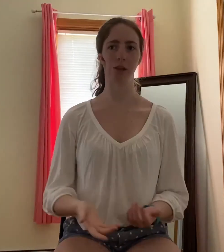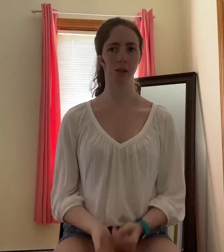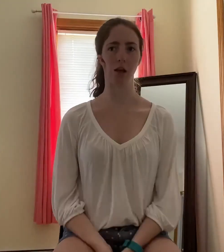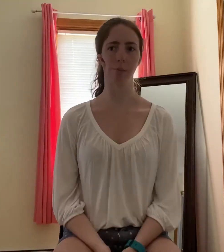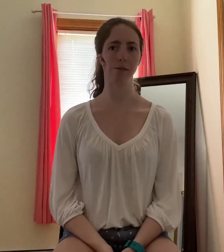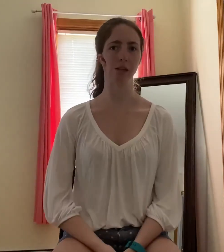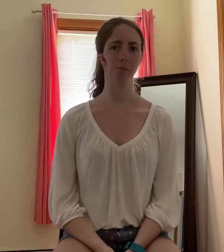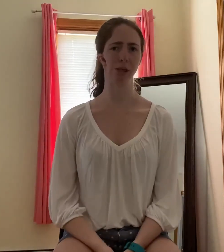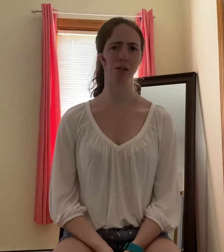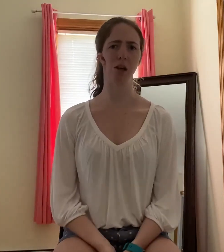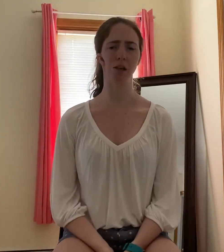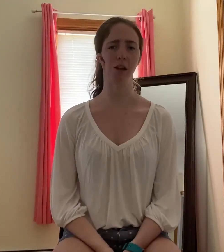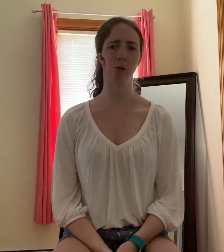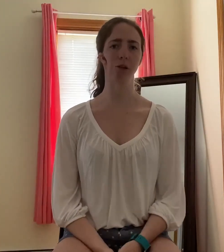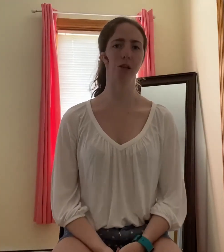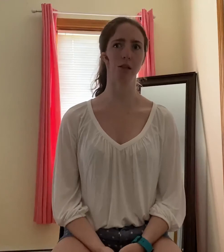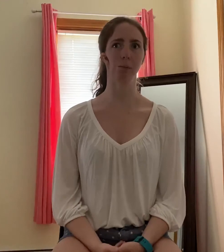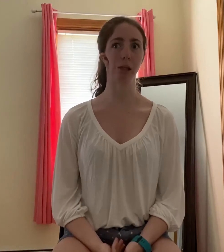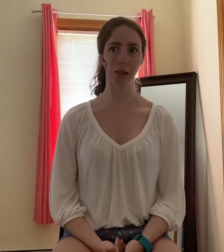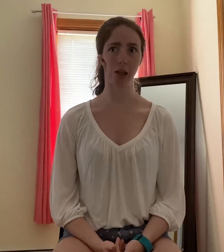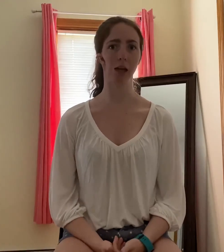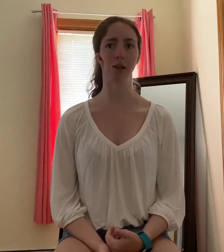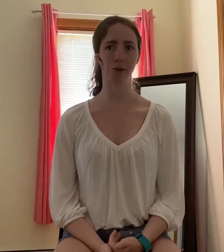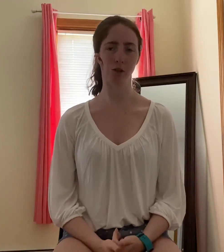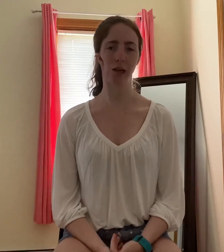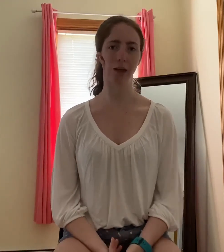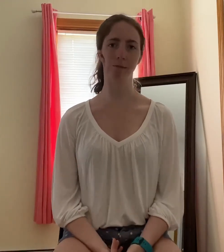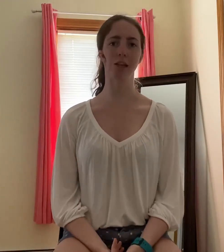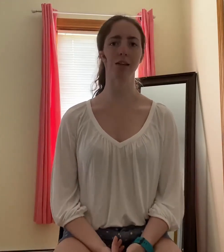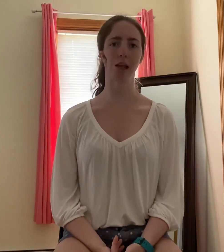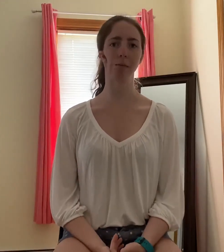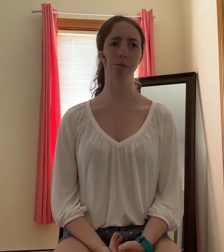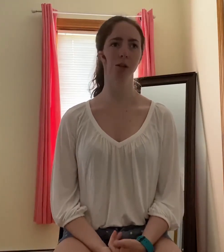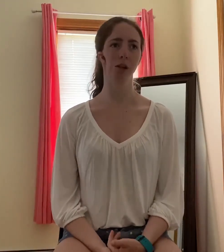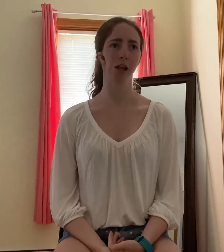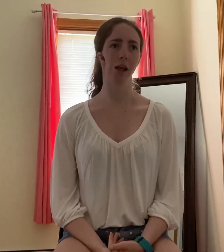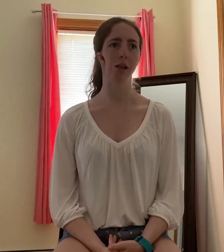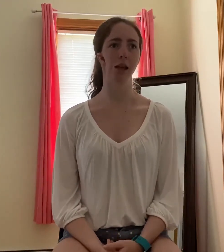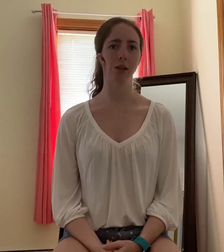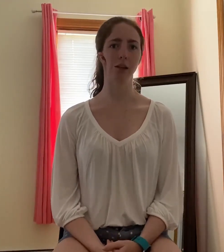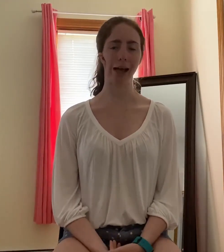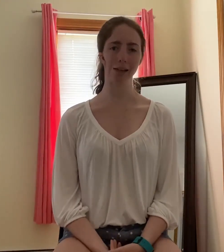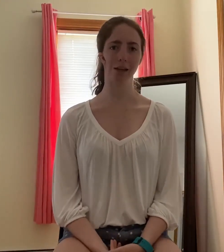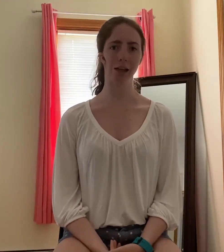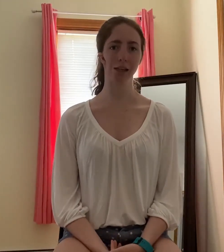Normally, I've seen it be done if the person is like bleeding a lot and they're really trying to emphasize that. And then the last sign